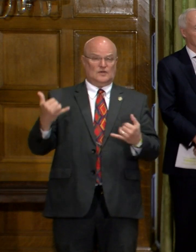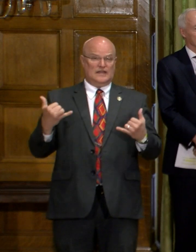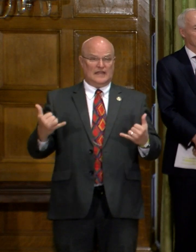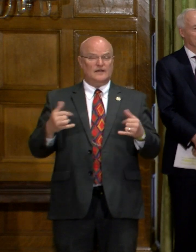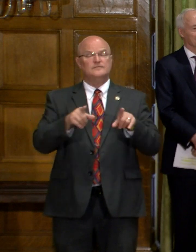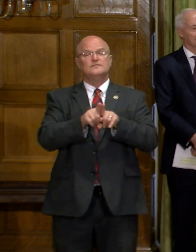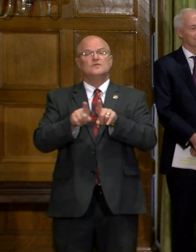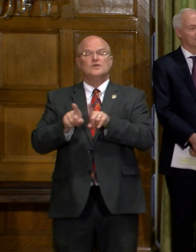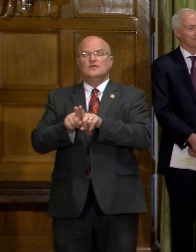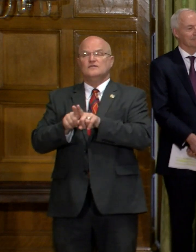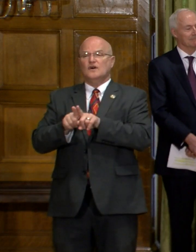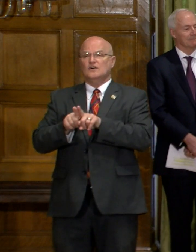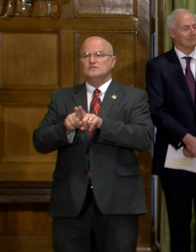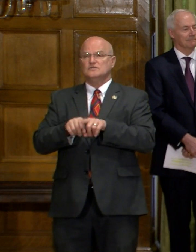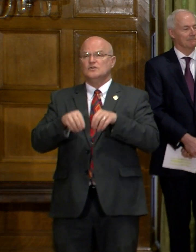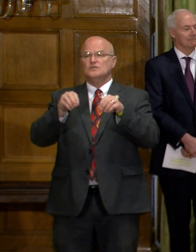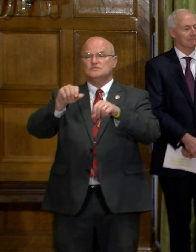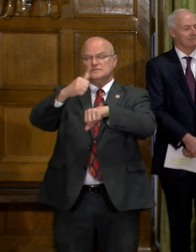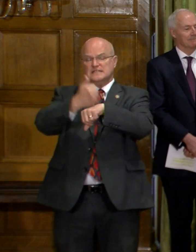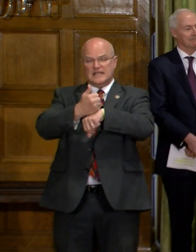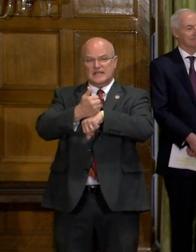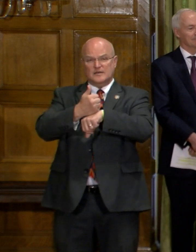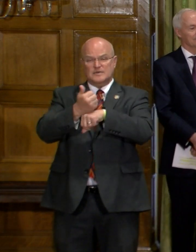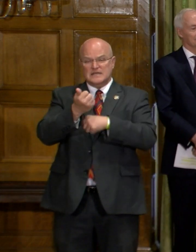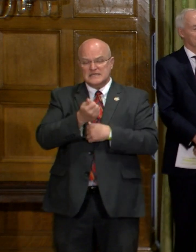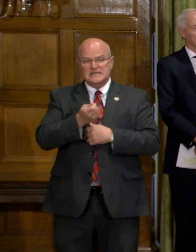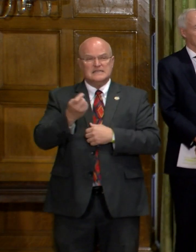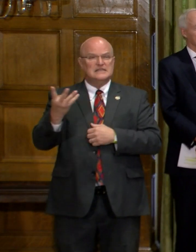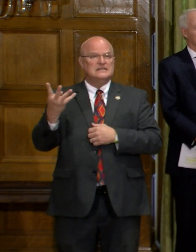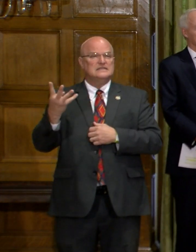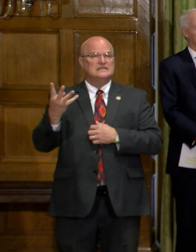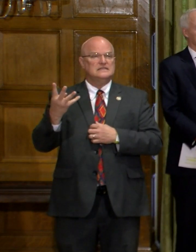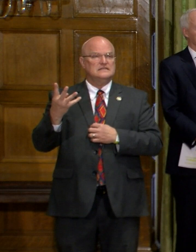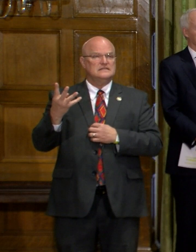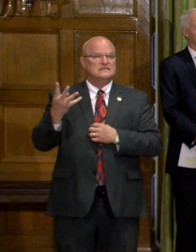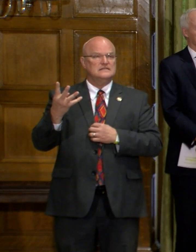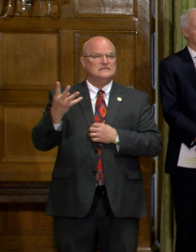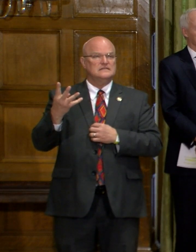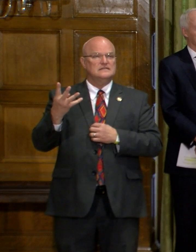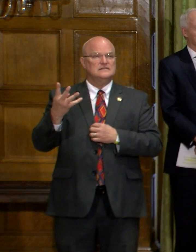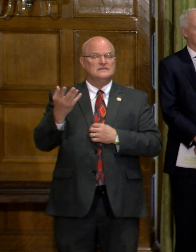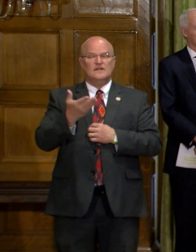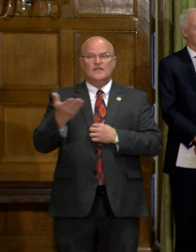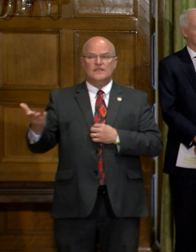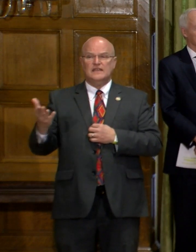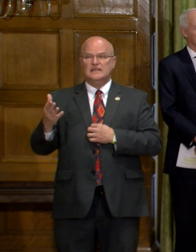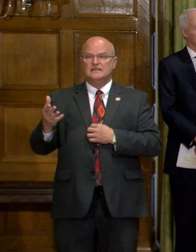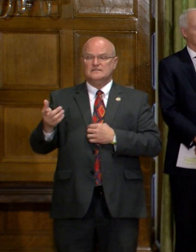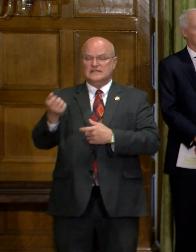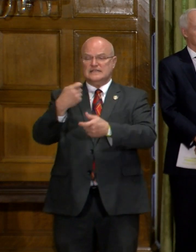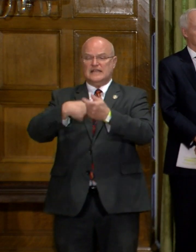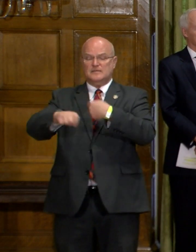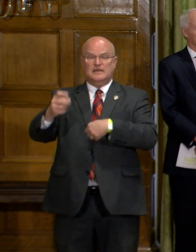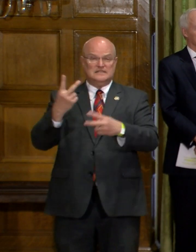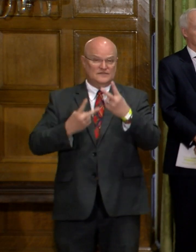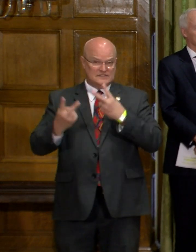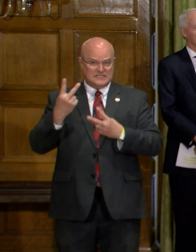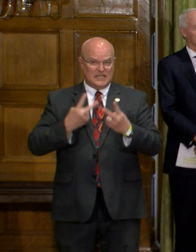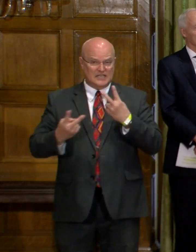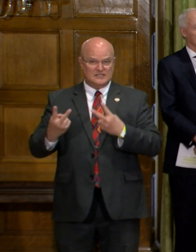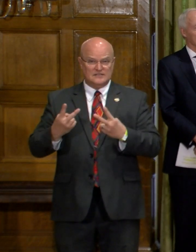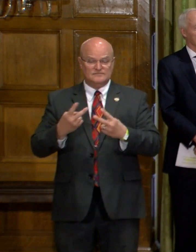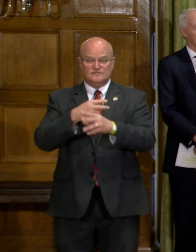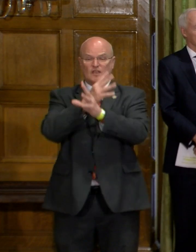We've also put in place several things to take the place of that visitation.